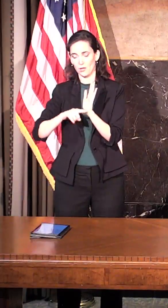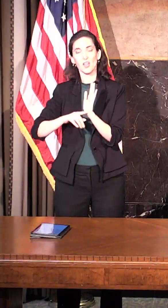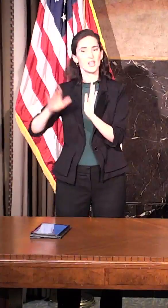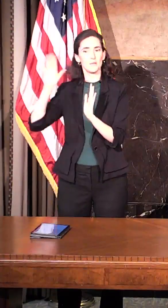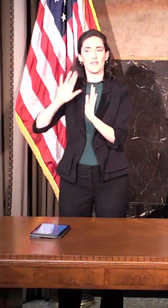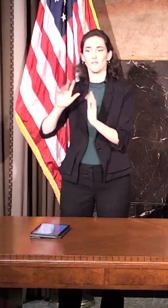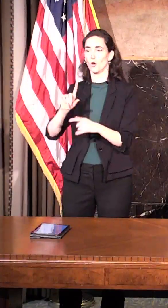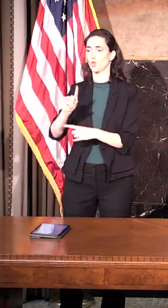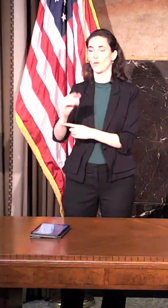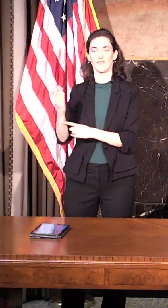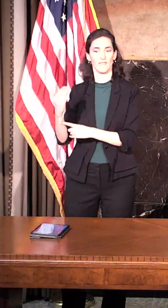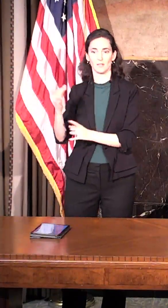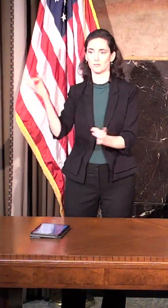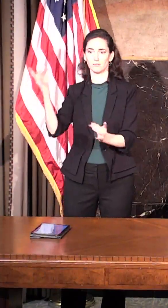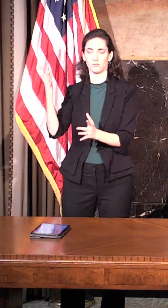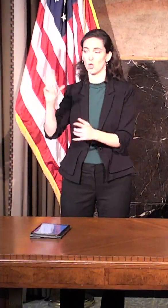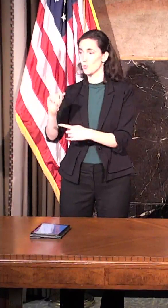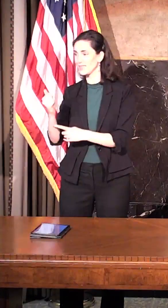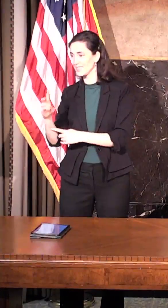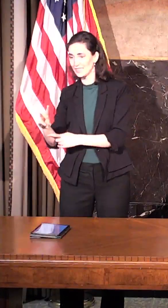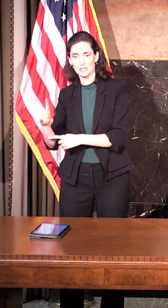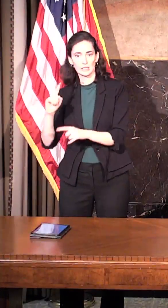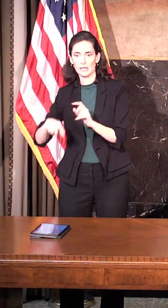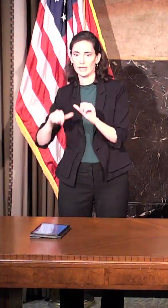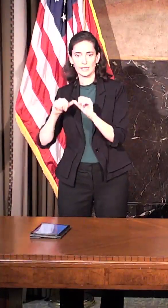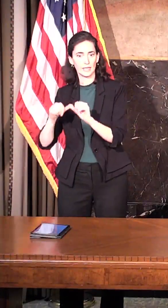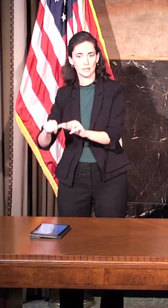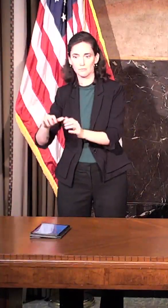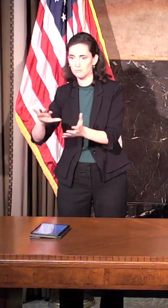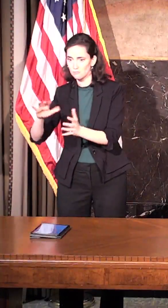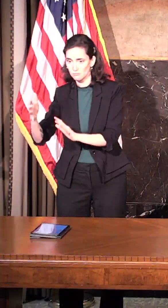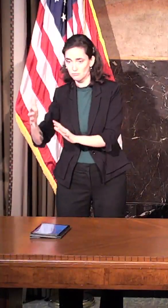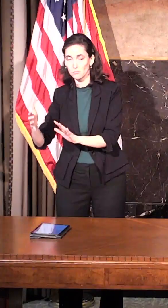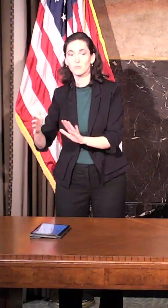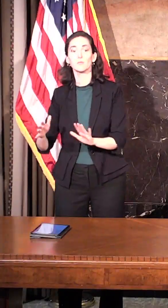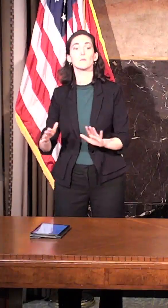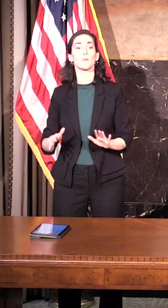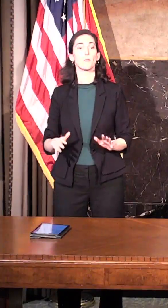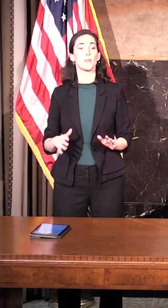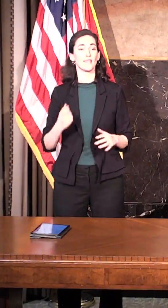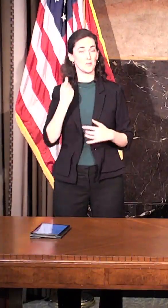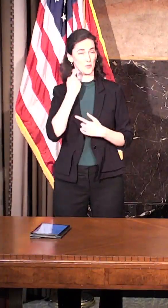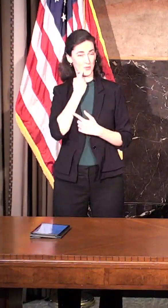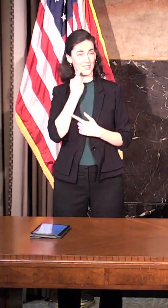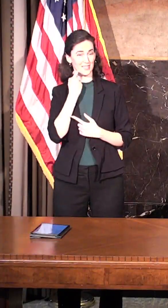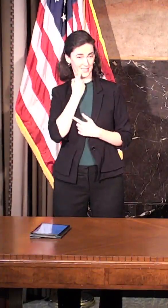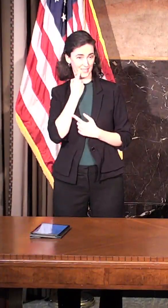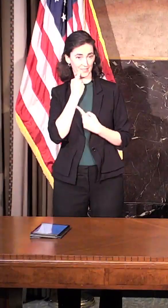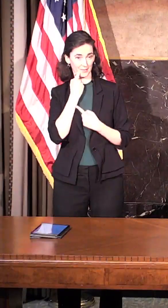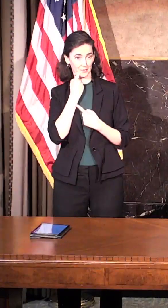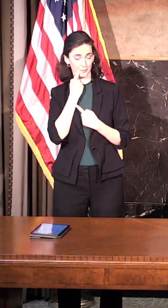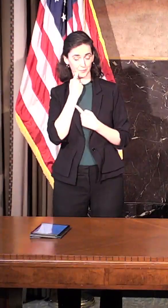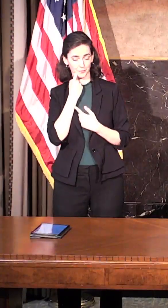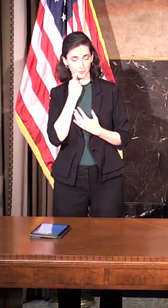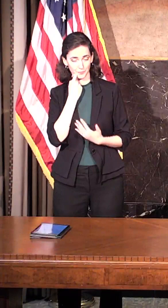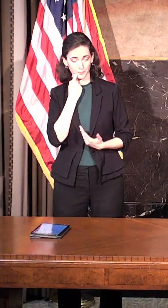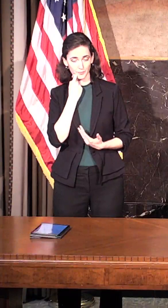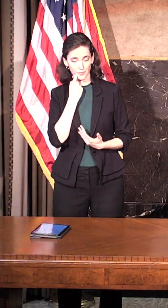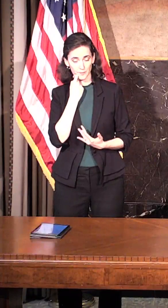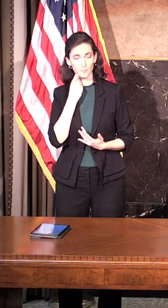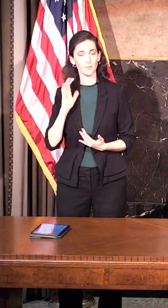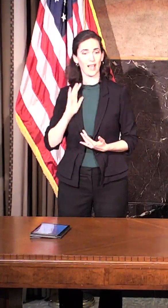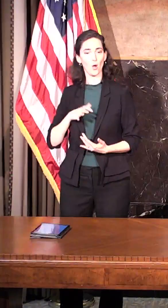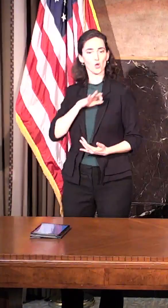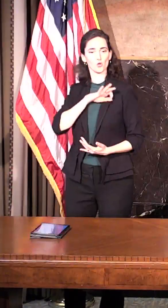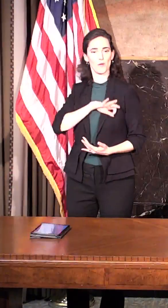place in 2015, 2016. And in fact, Moody's recently upgraded our